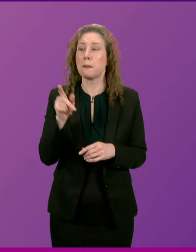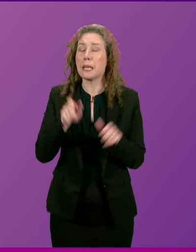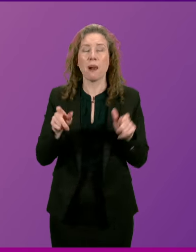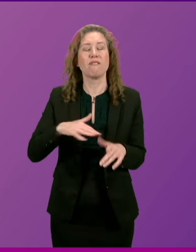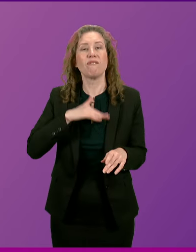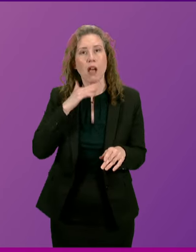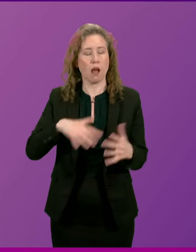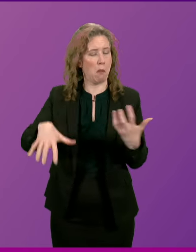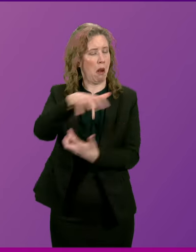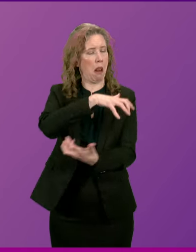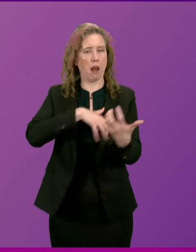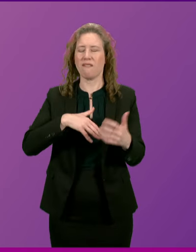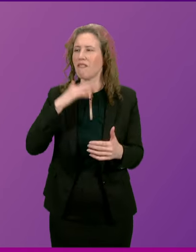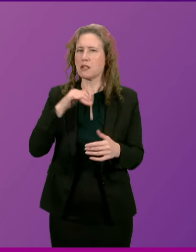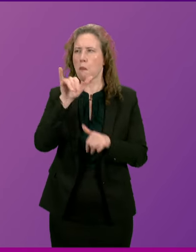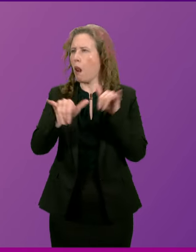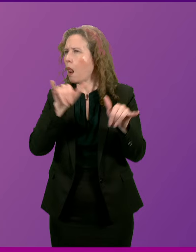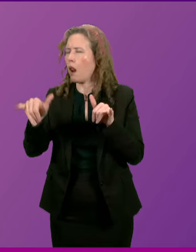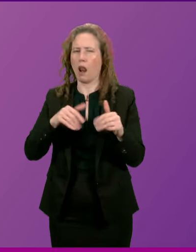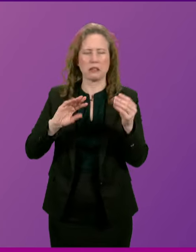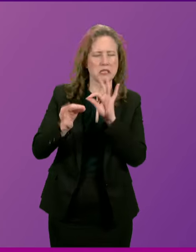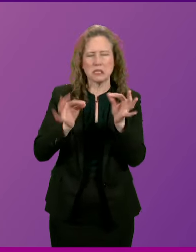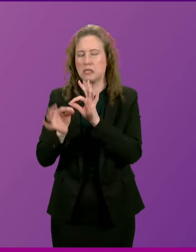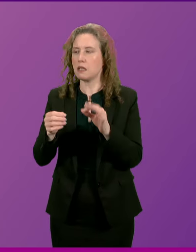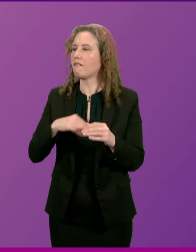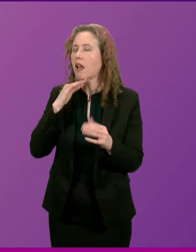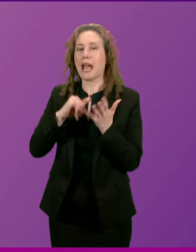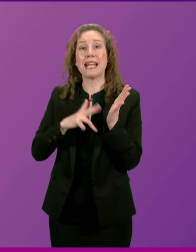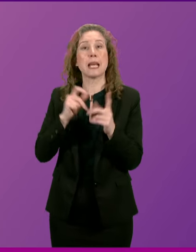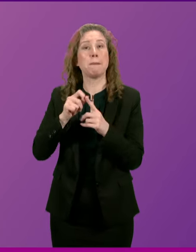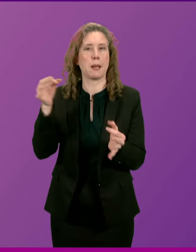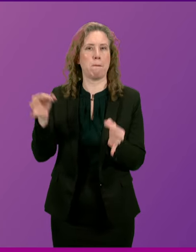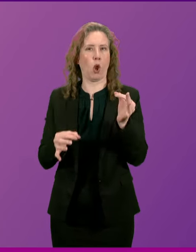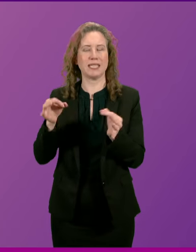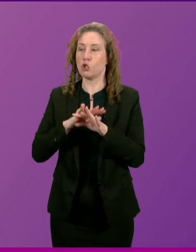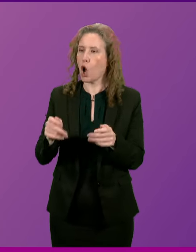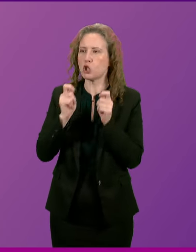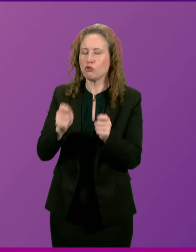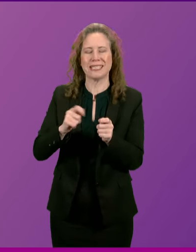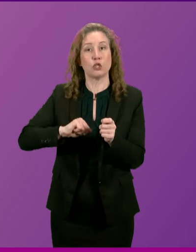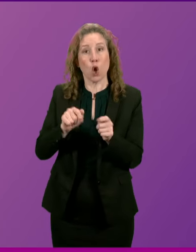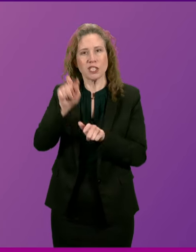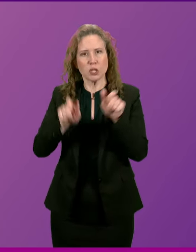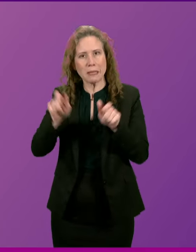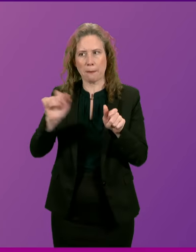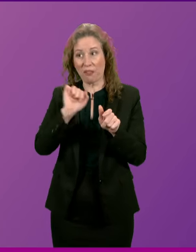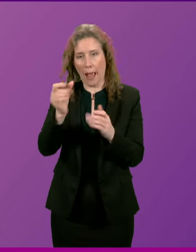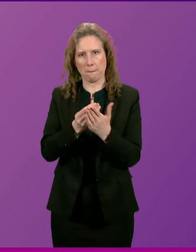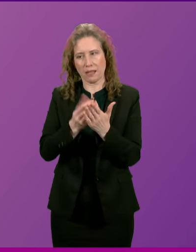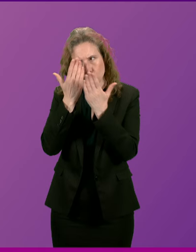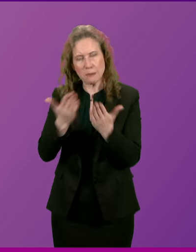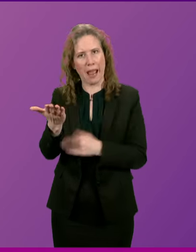chaos. They're tired of the sleaze. They're tired of SNP politicians not treating Scottish taxpayers' money with respect.